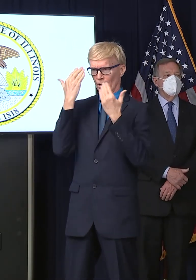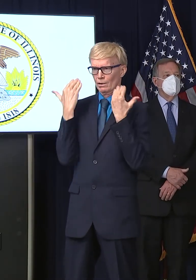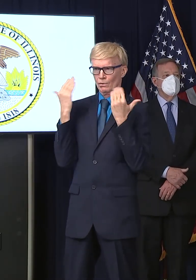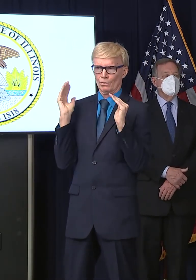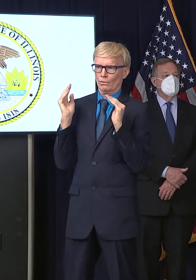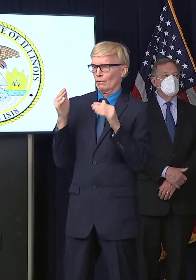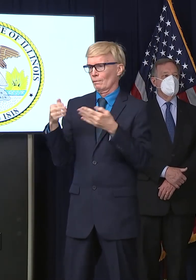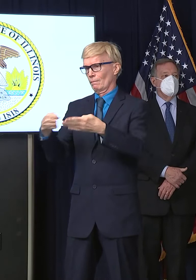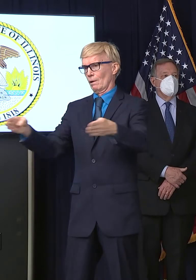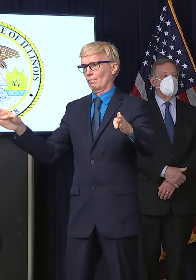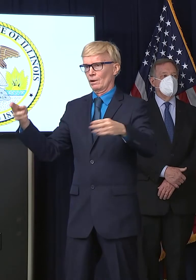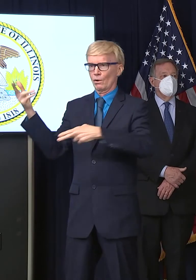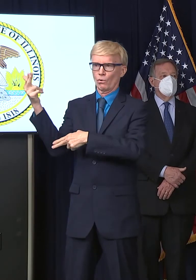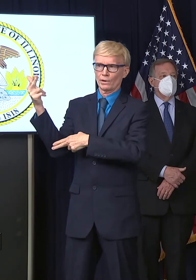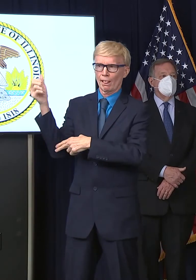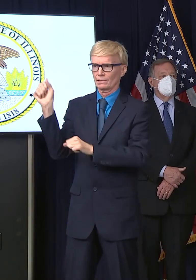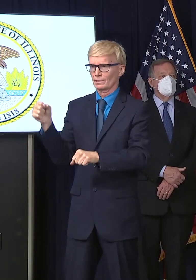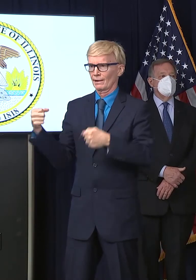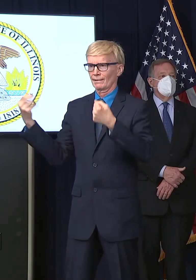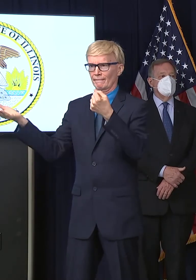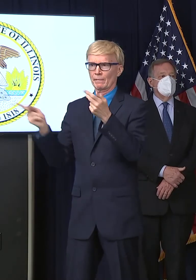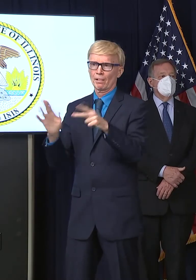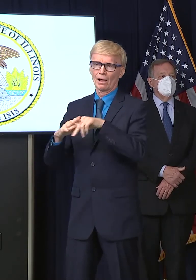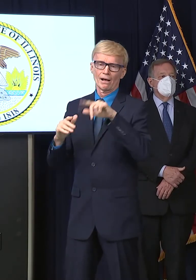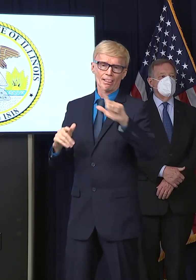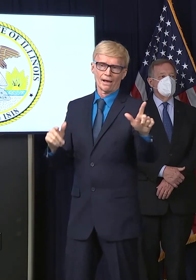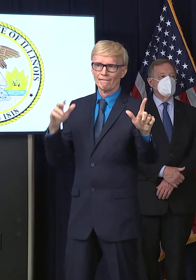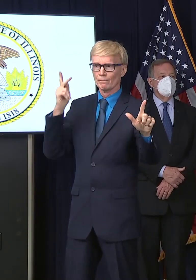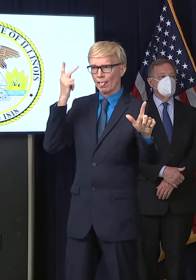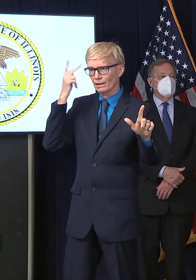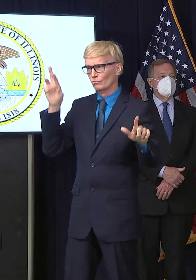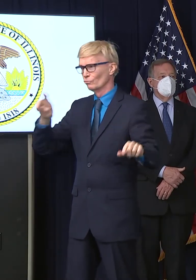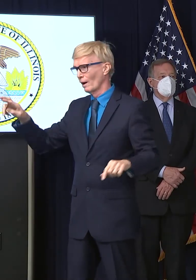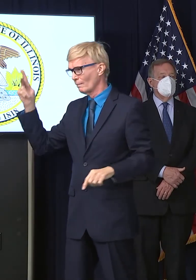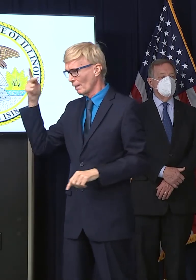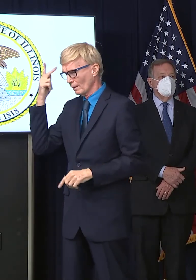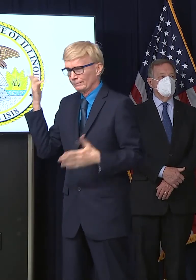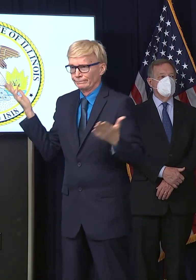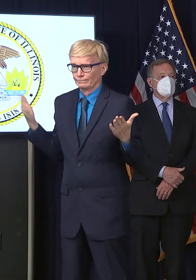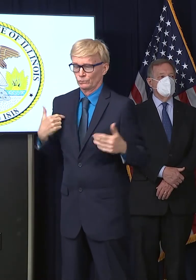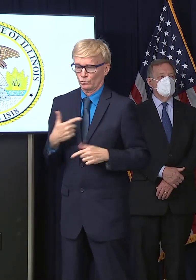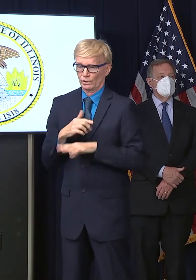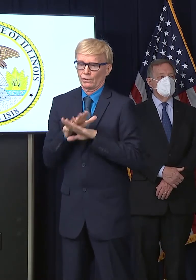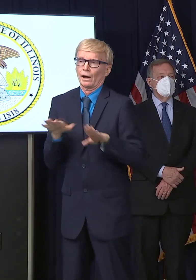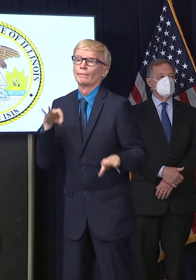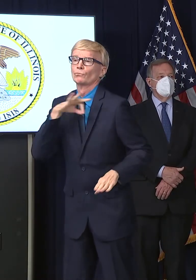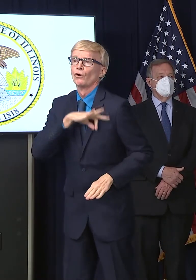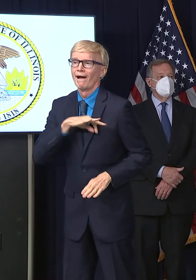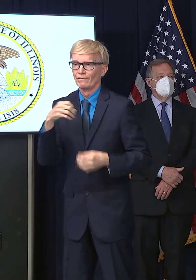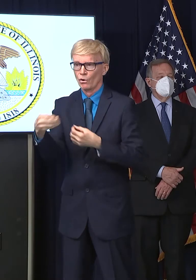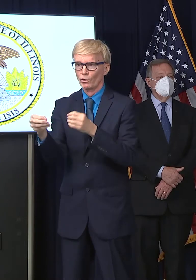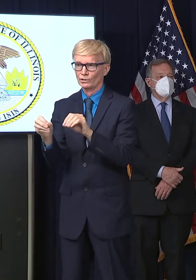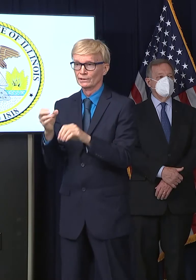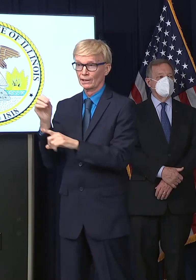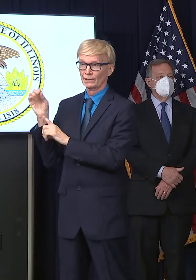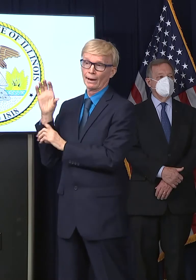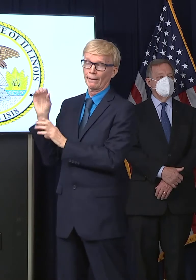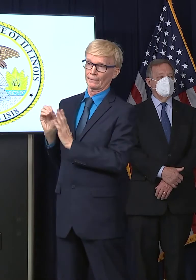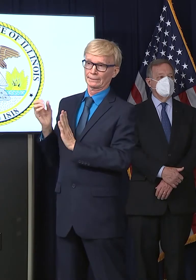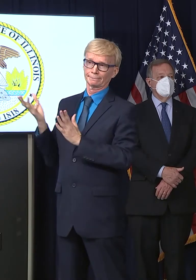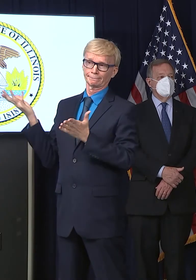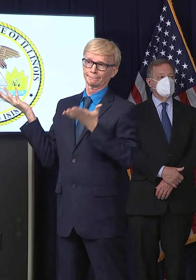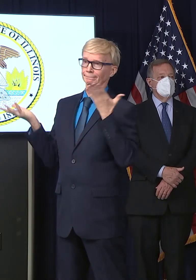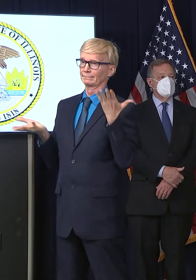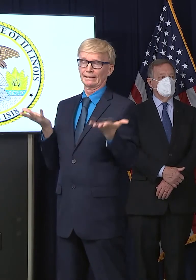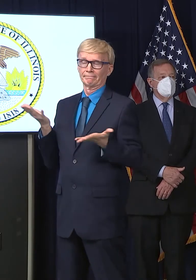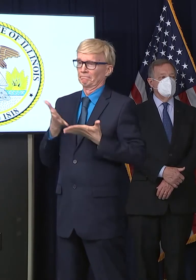offer space to people on the left, people on the right, and frankly, nonprofit organizations and companies, and so I don't have